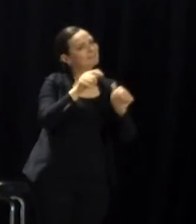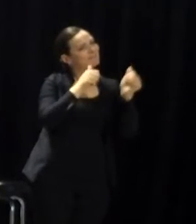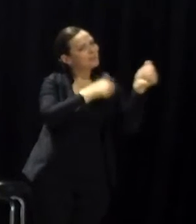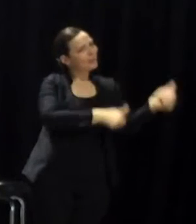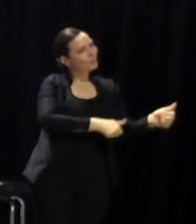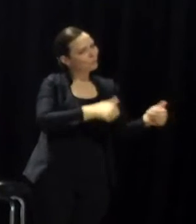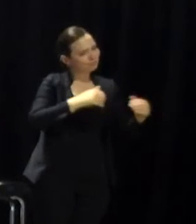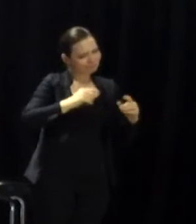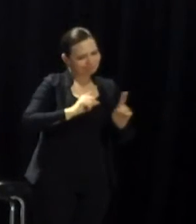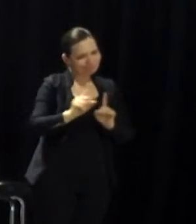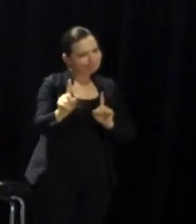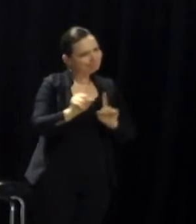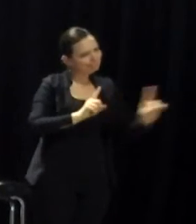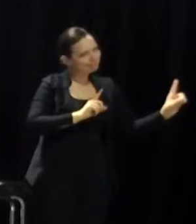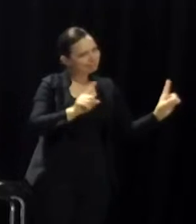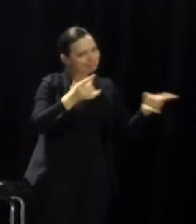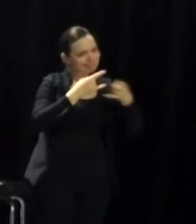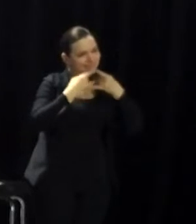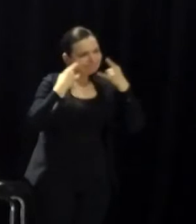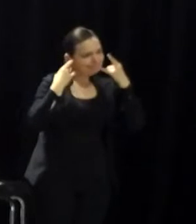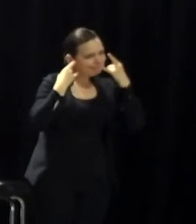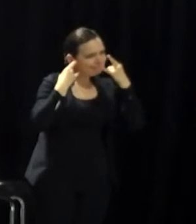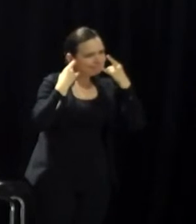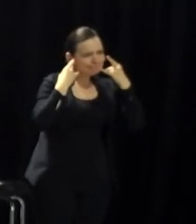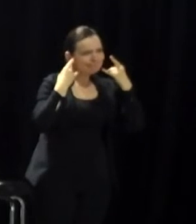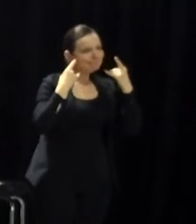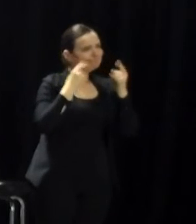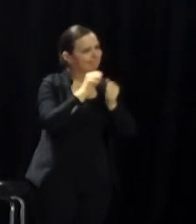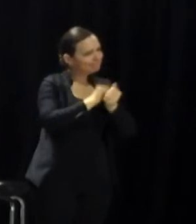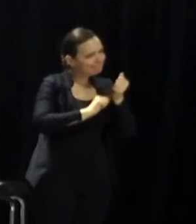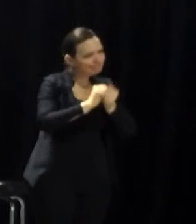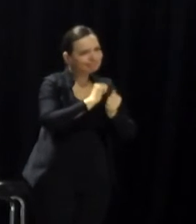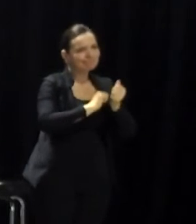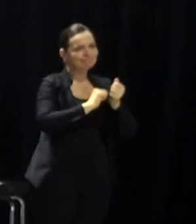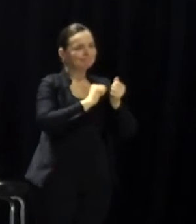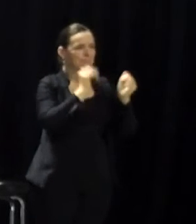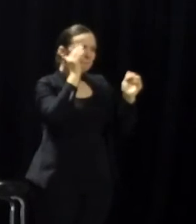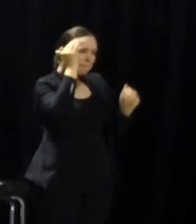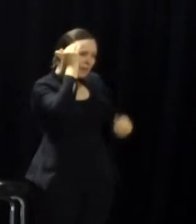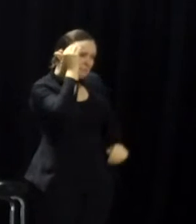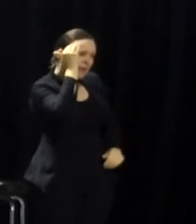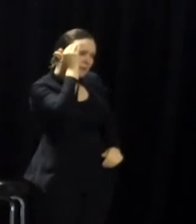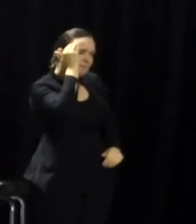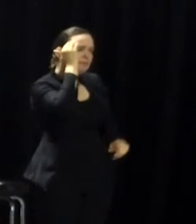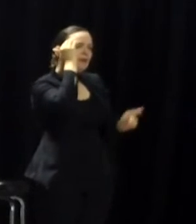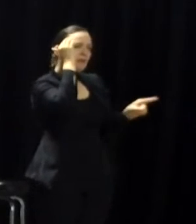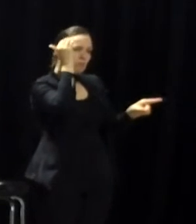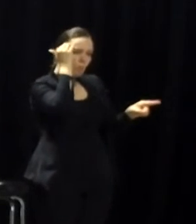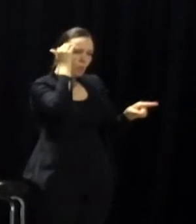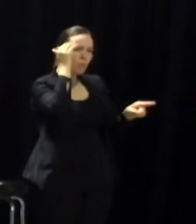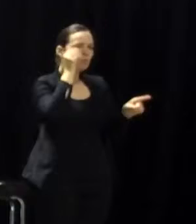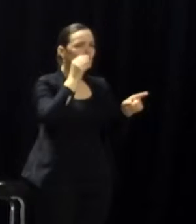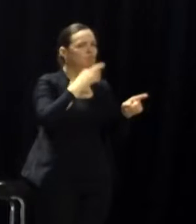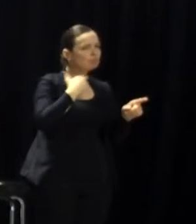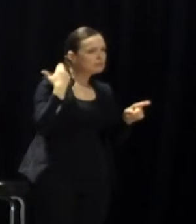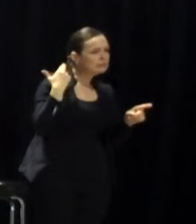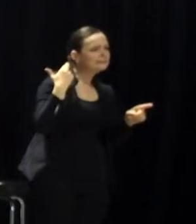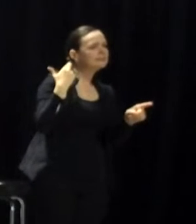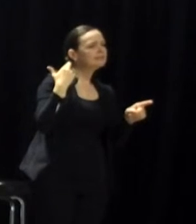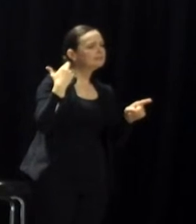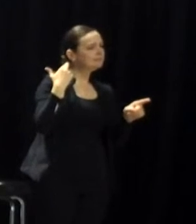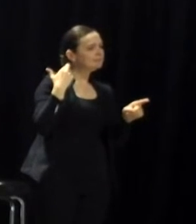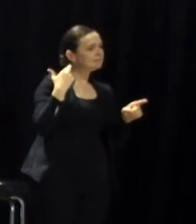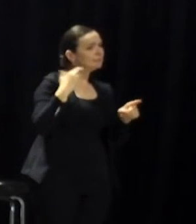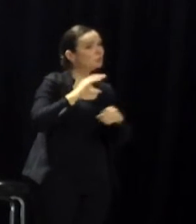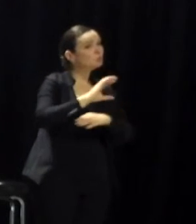again. It will happen. It was happening before Christmas. We were down to 5.5% for a positive rate, right? So if we didn't have